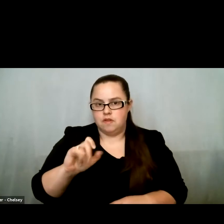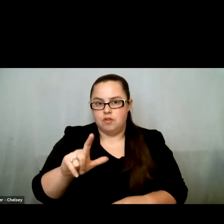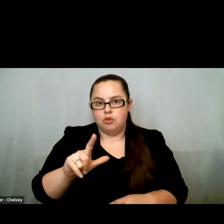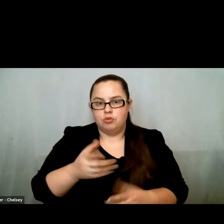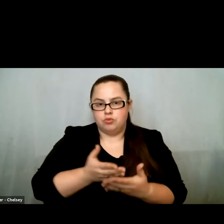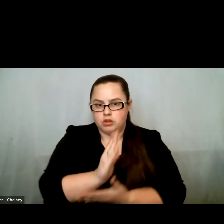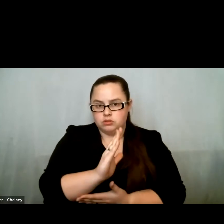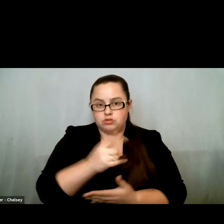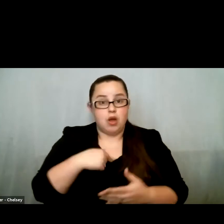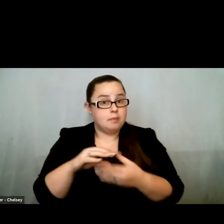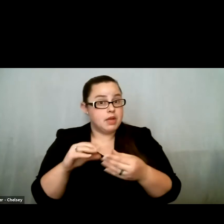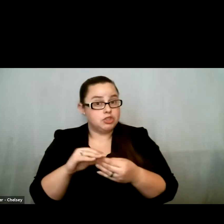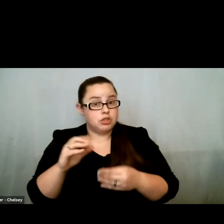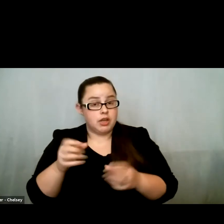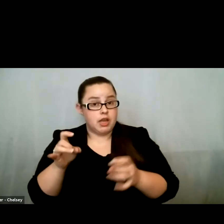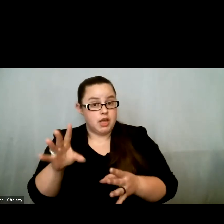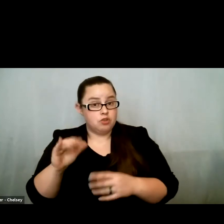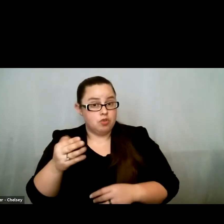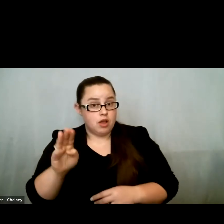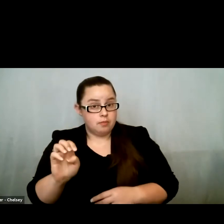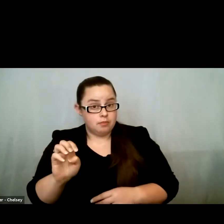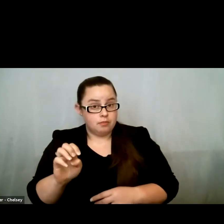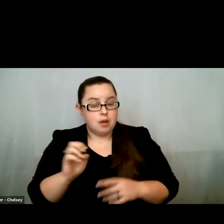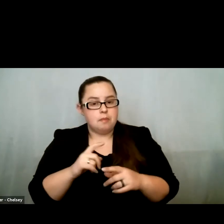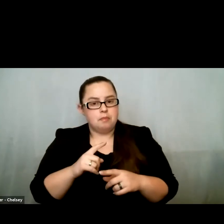that the motivation was racial animus.